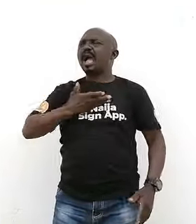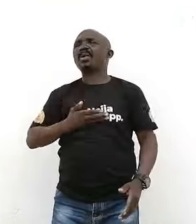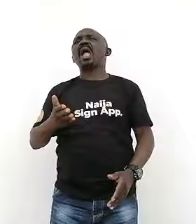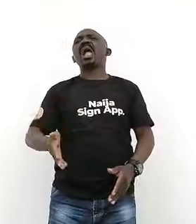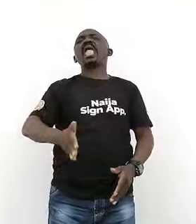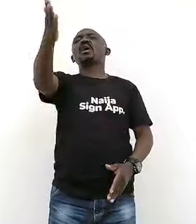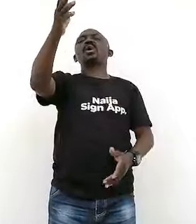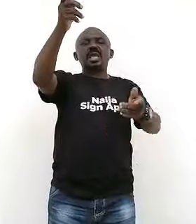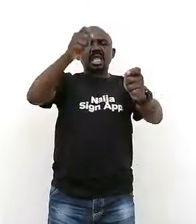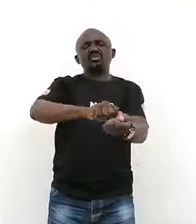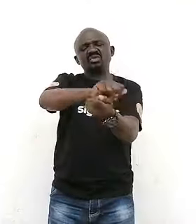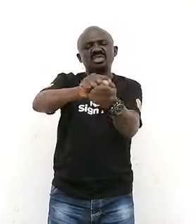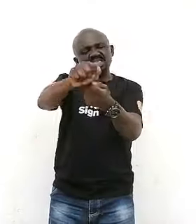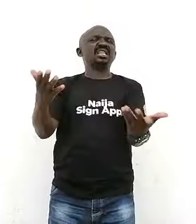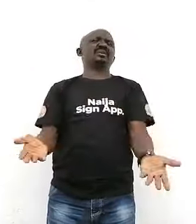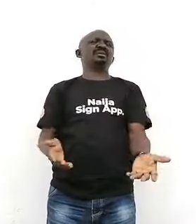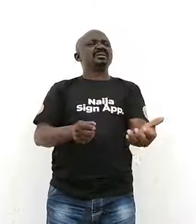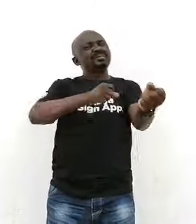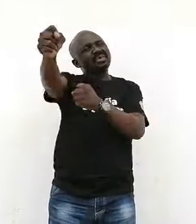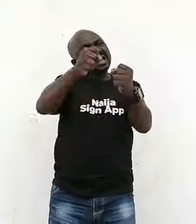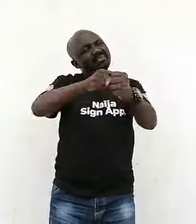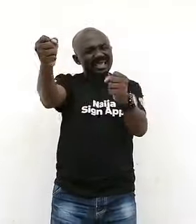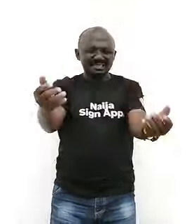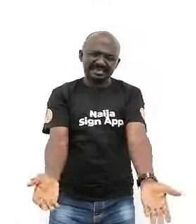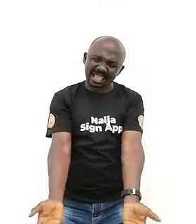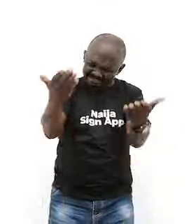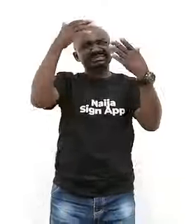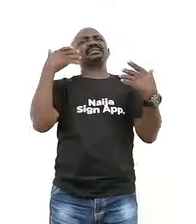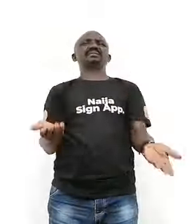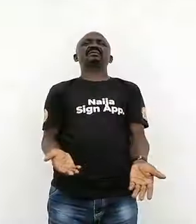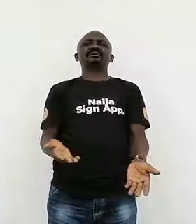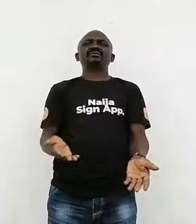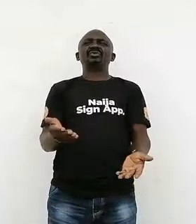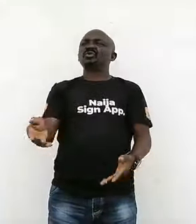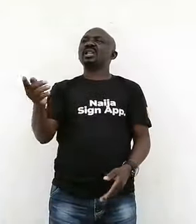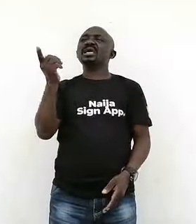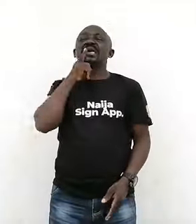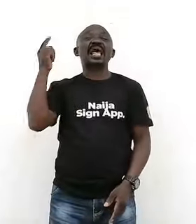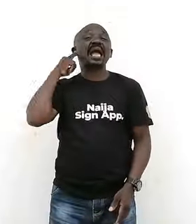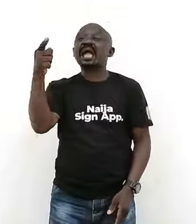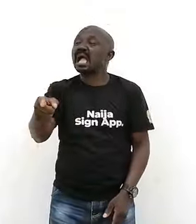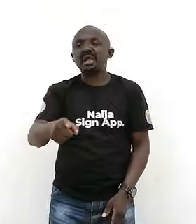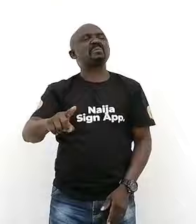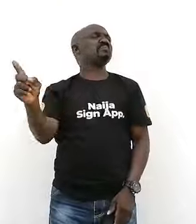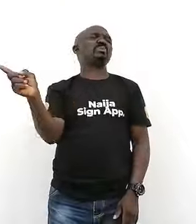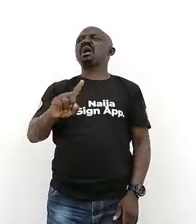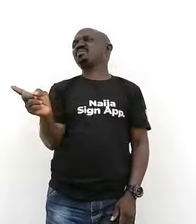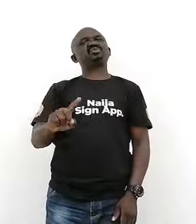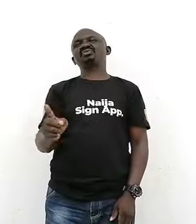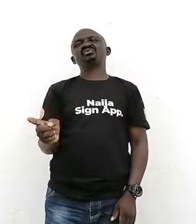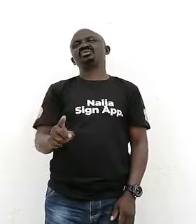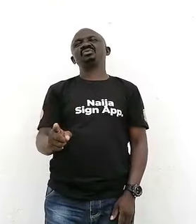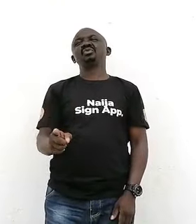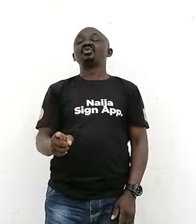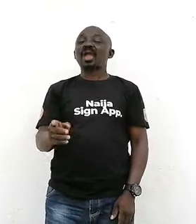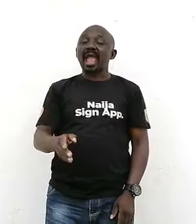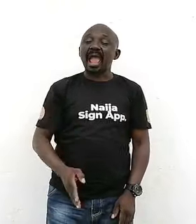their linguistic affiliations. I remember when we were growing up in secondary schools, we learned about